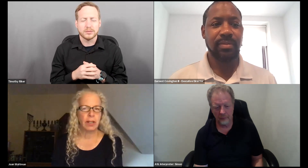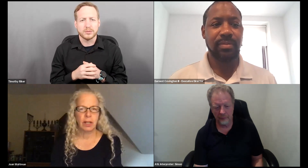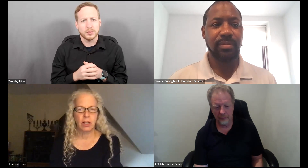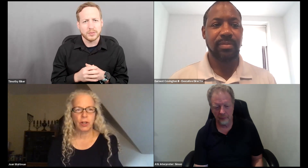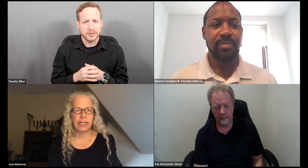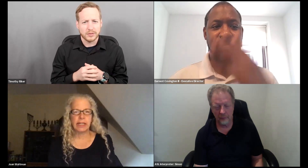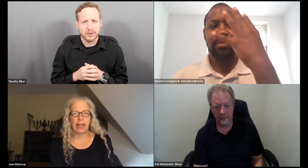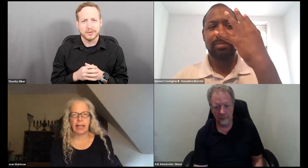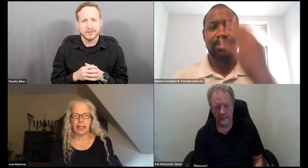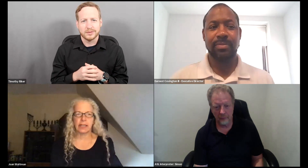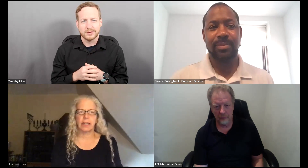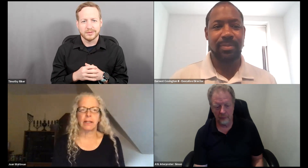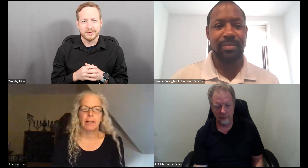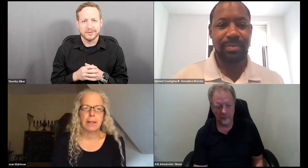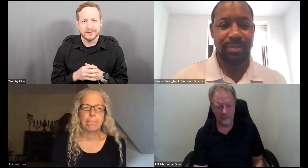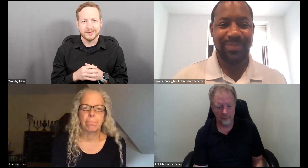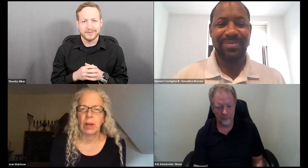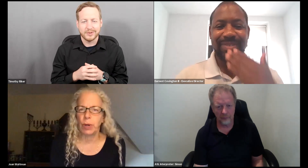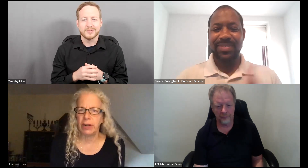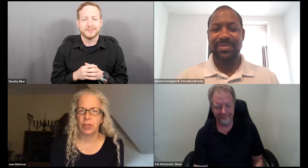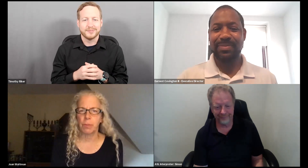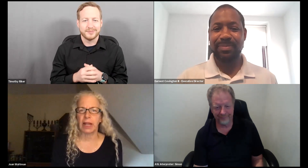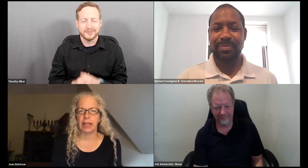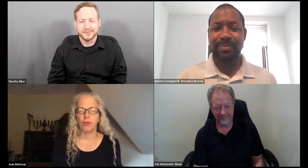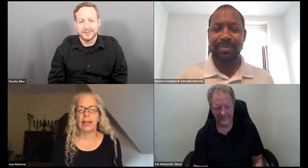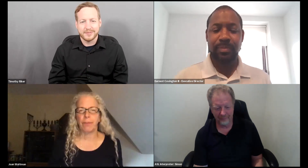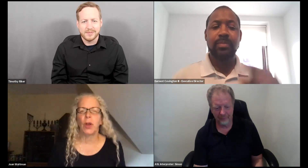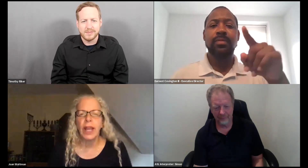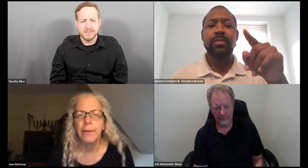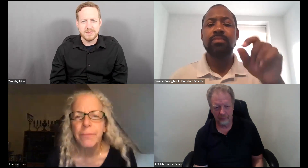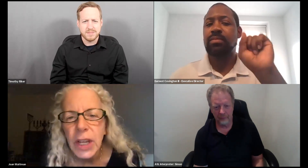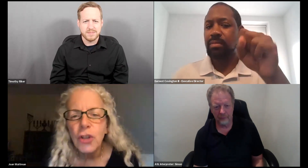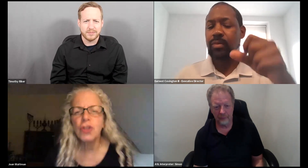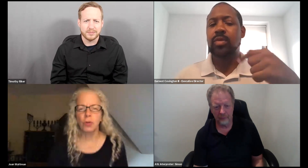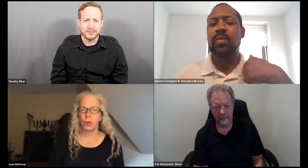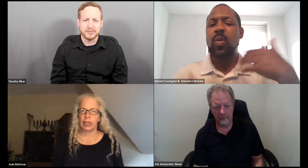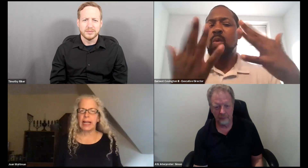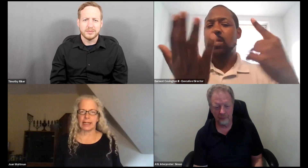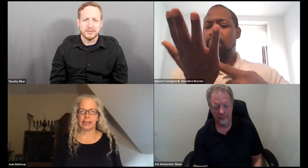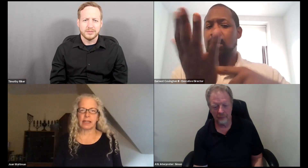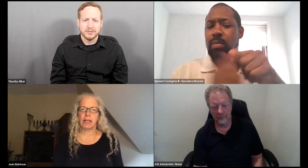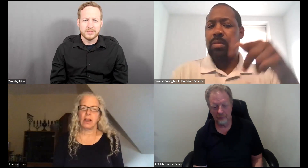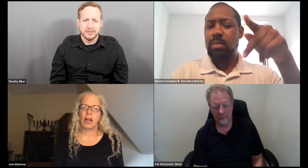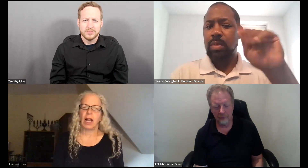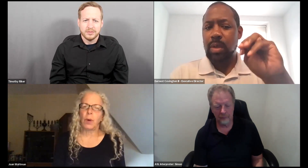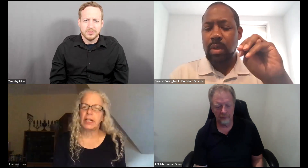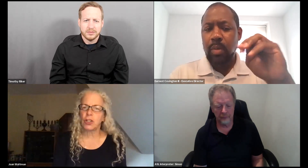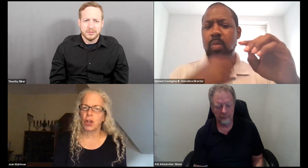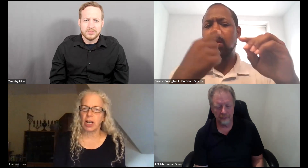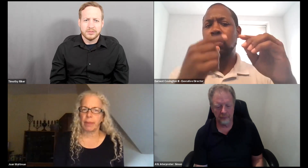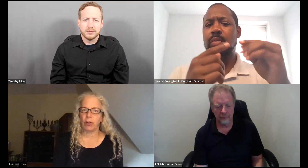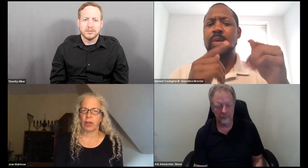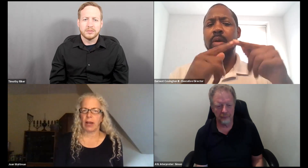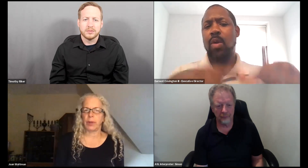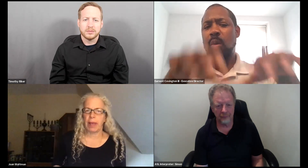commissioners. Ernest is saying yes. I'm waiting for the spotlight. Great. Okay. So yes, I wanted to